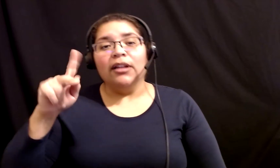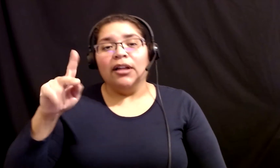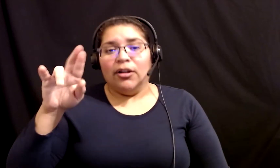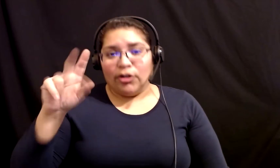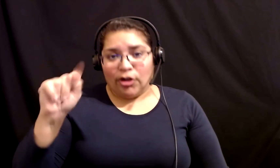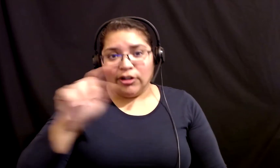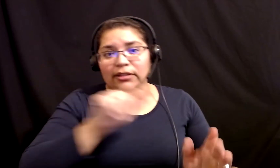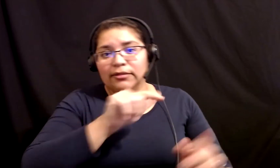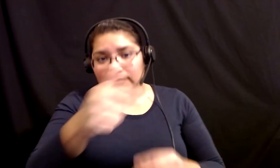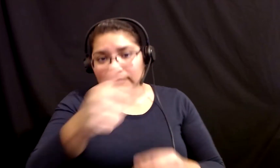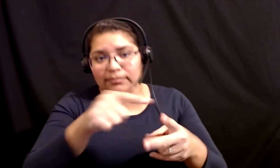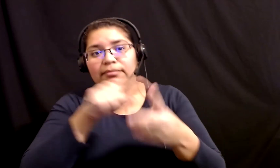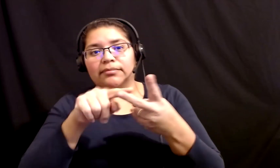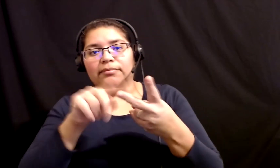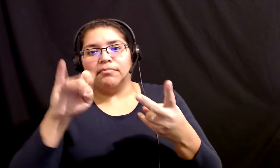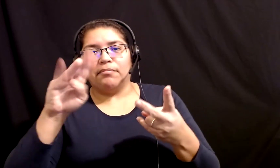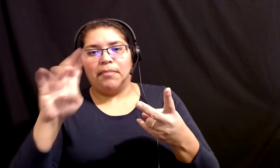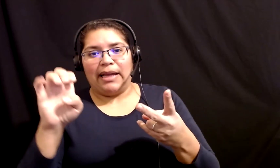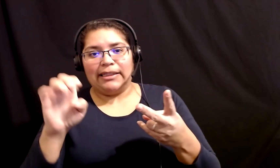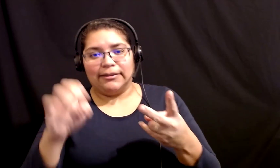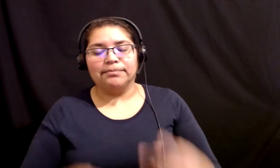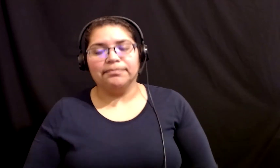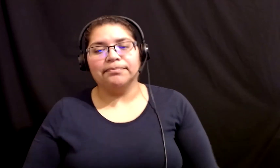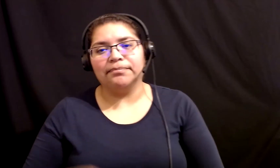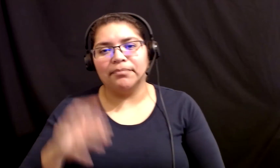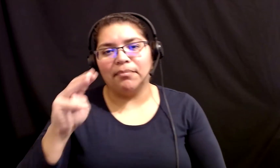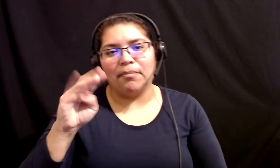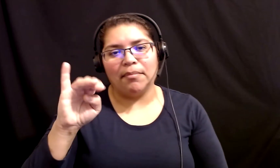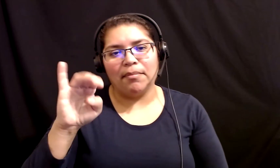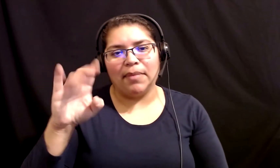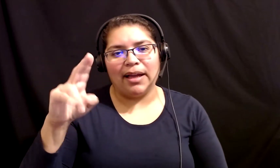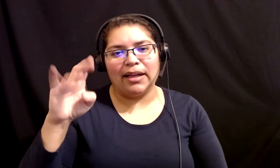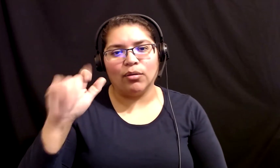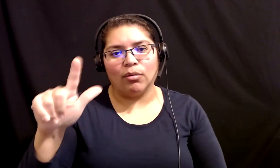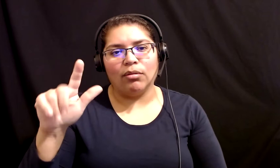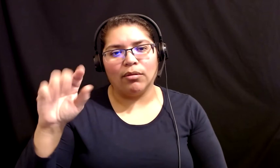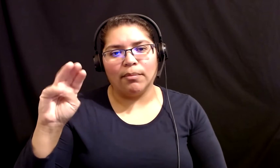we'll go back to Michael Pierce.